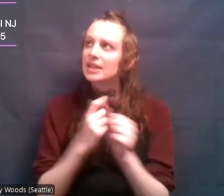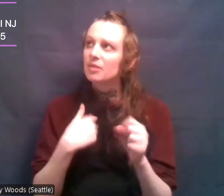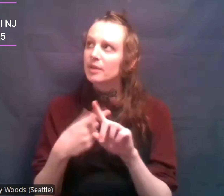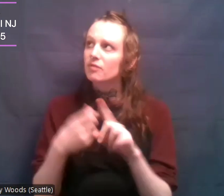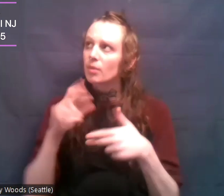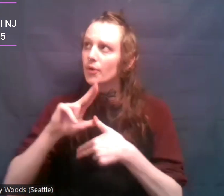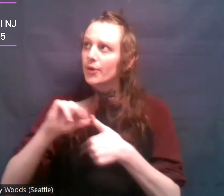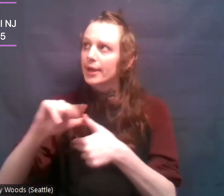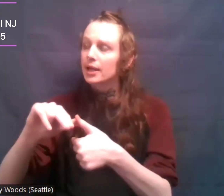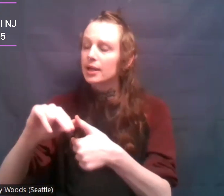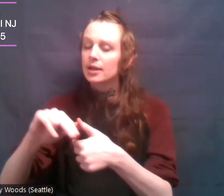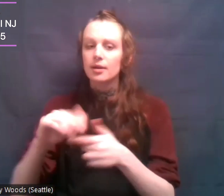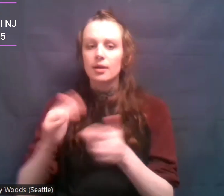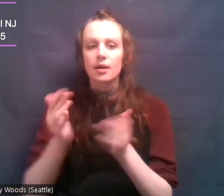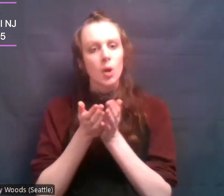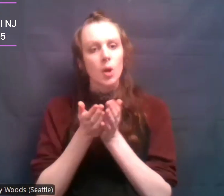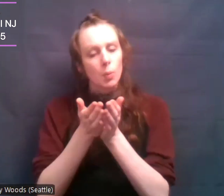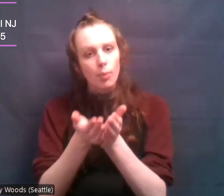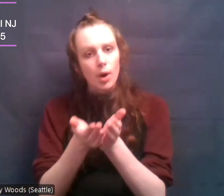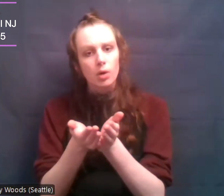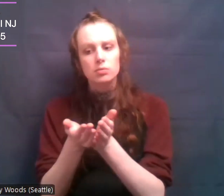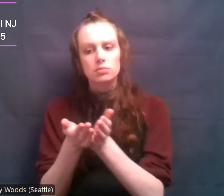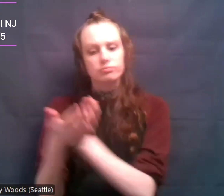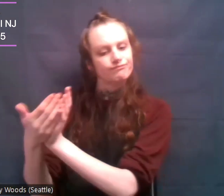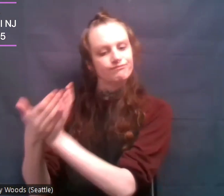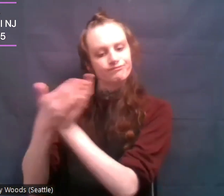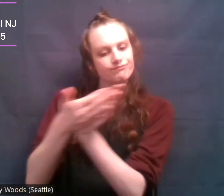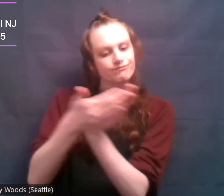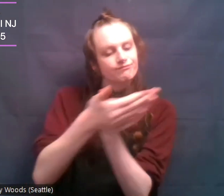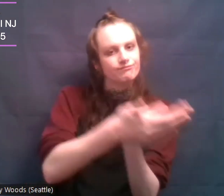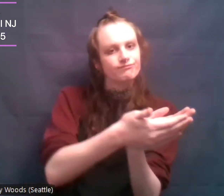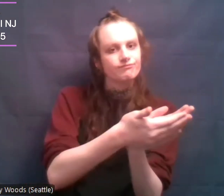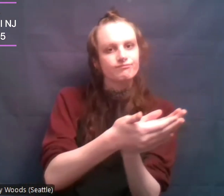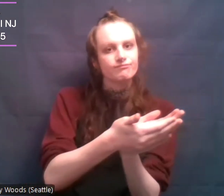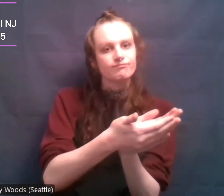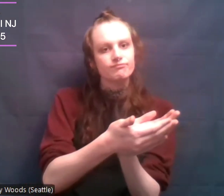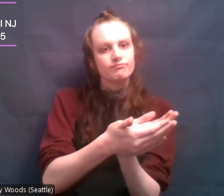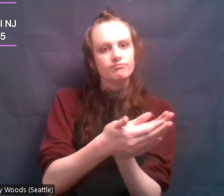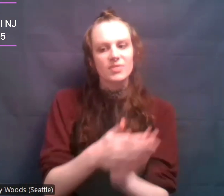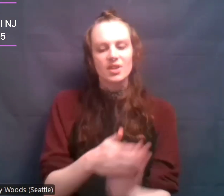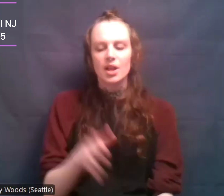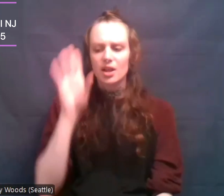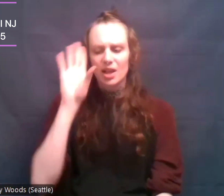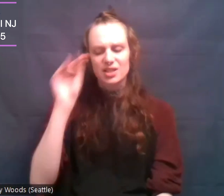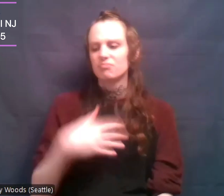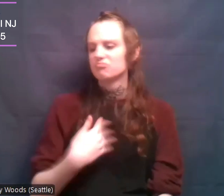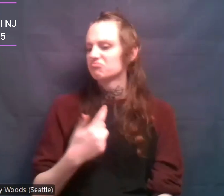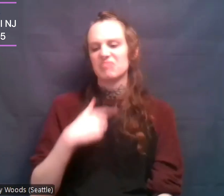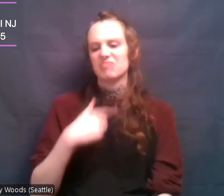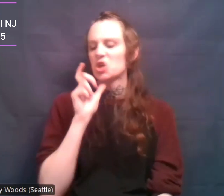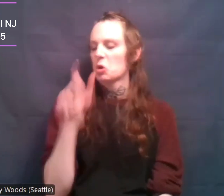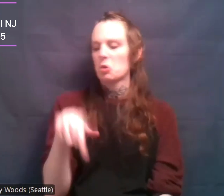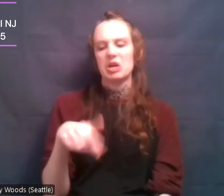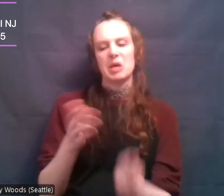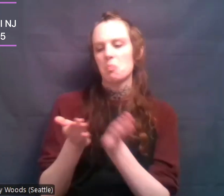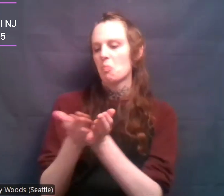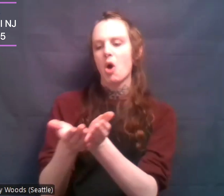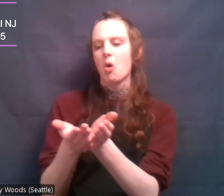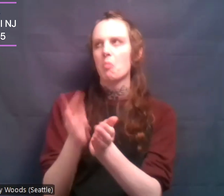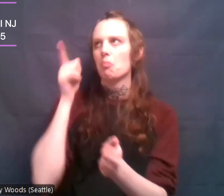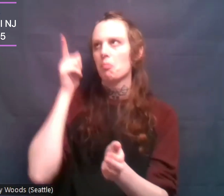hurricane, and a boat comes by, and the guy's like, oh, I don't need your boat, like God's gonna save me from this